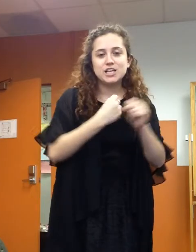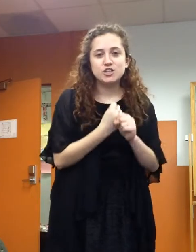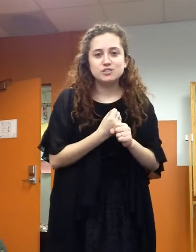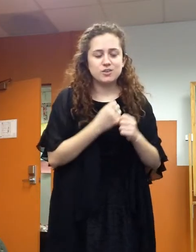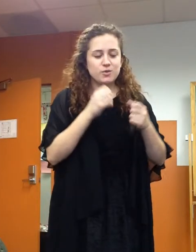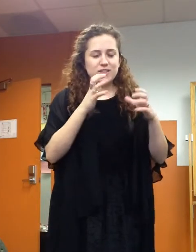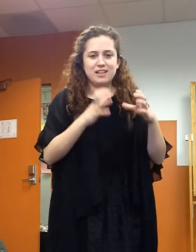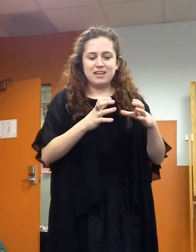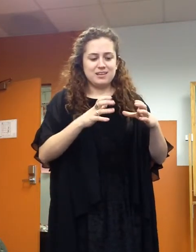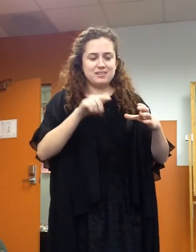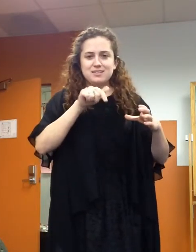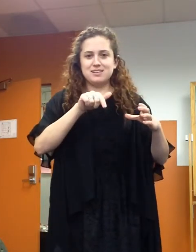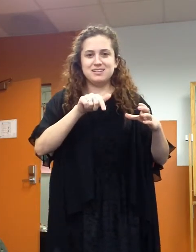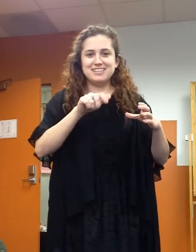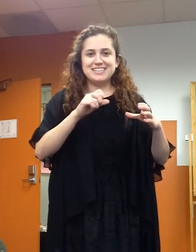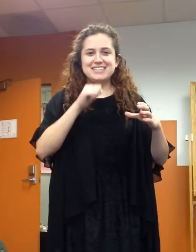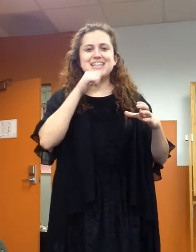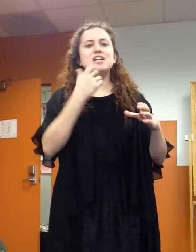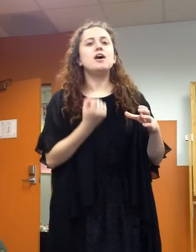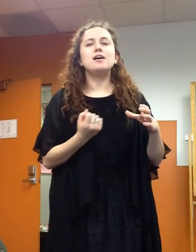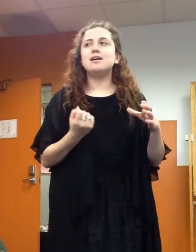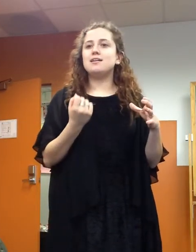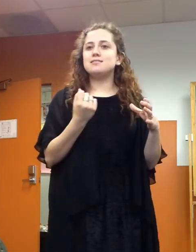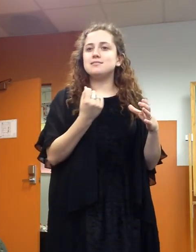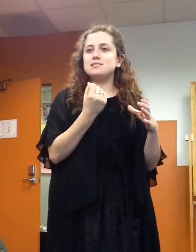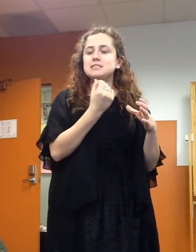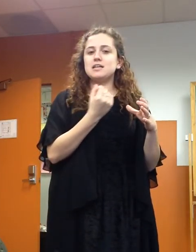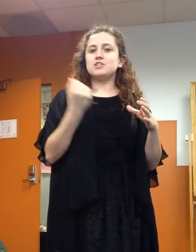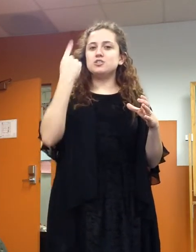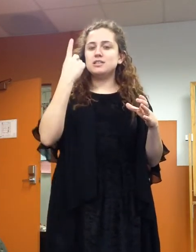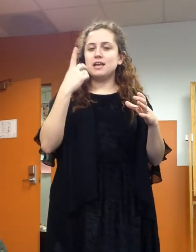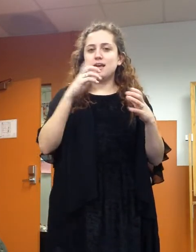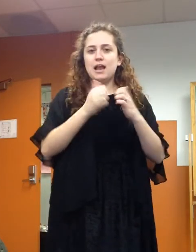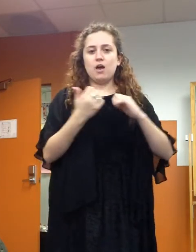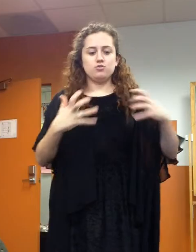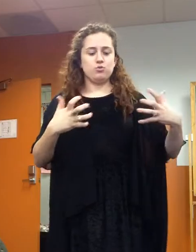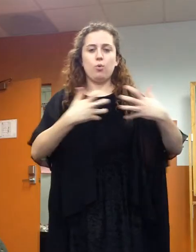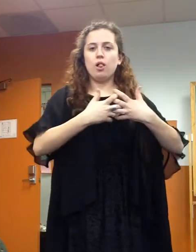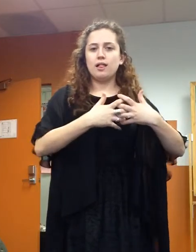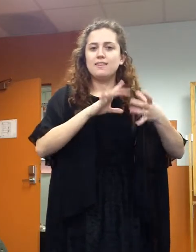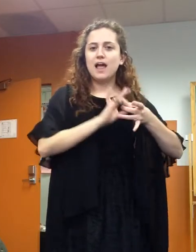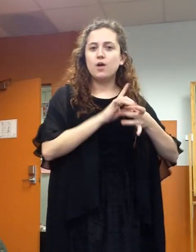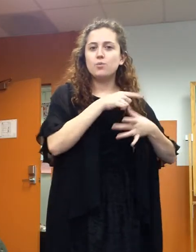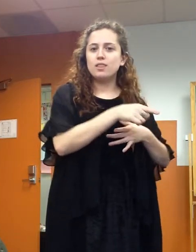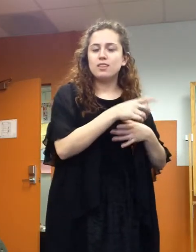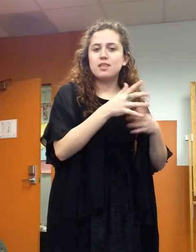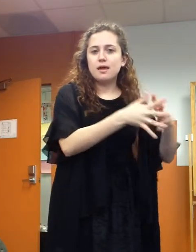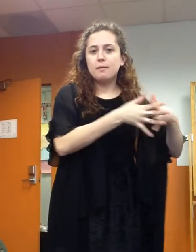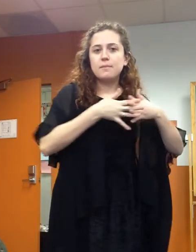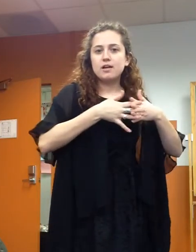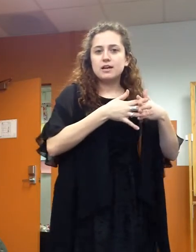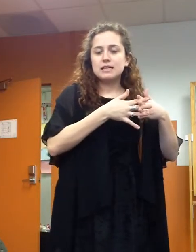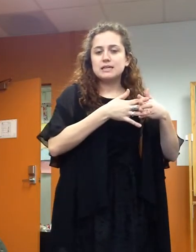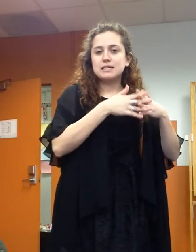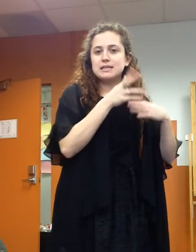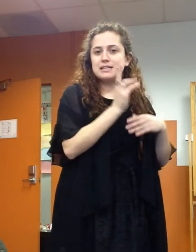would dovetail with the early stages of American history. So a sort of a coup came about in the